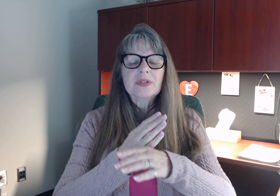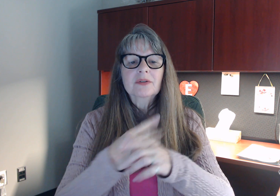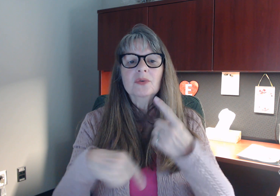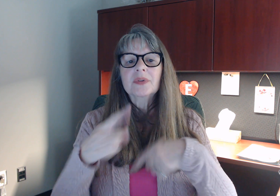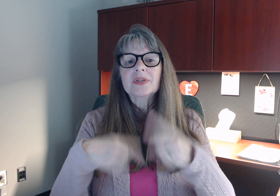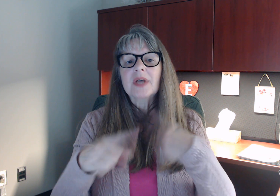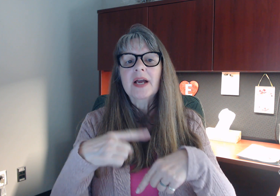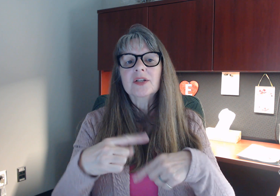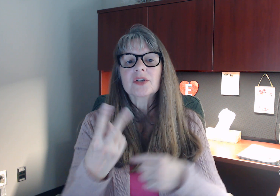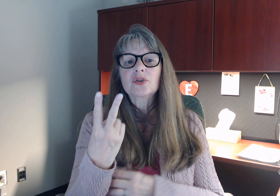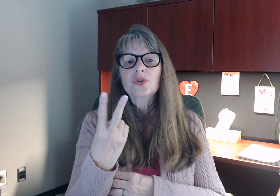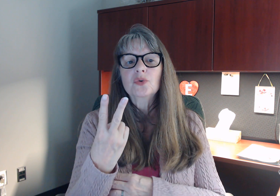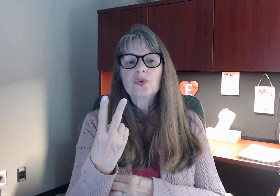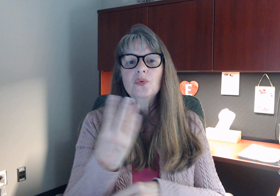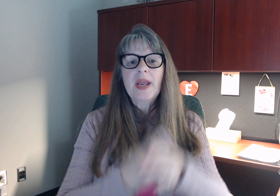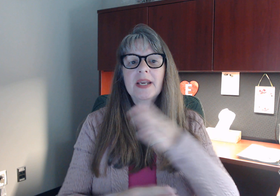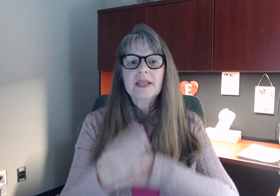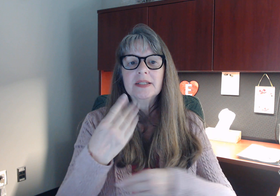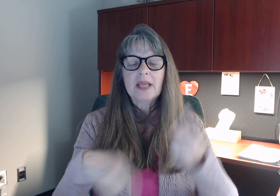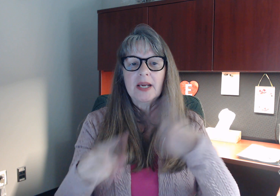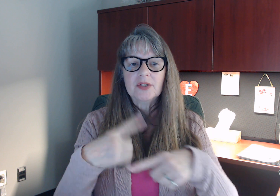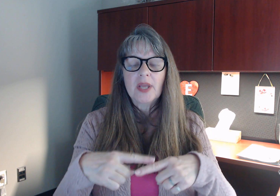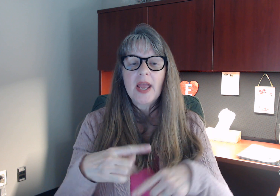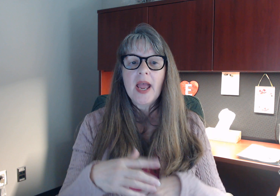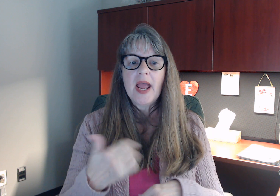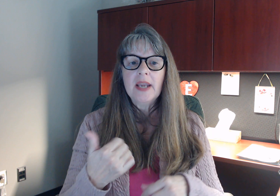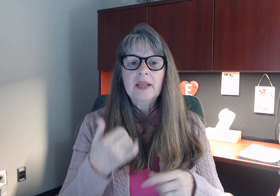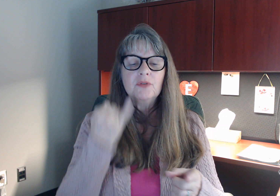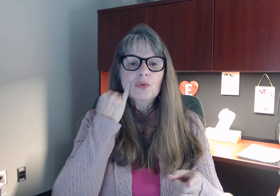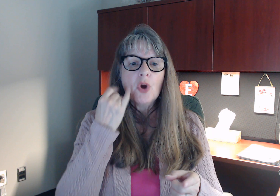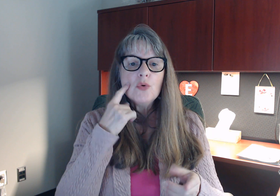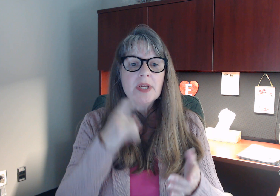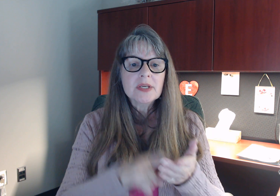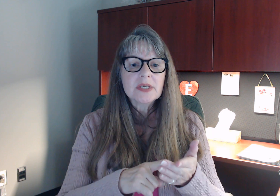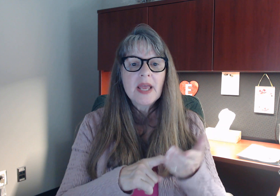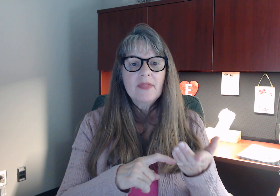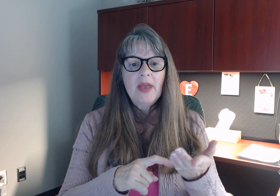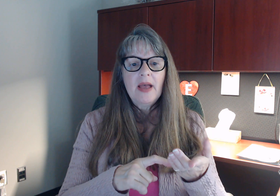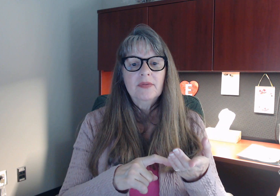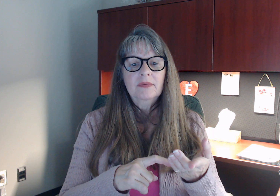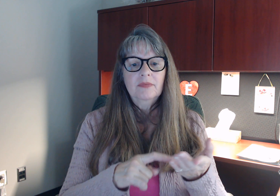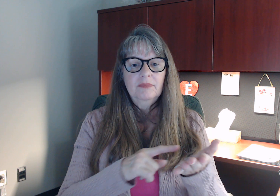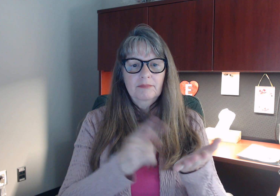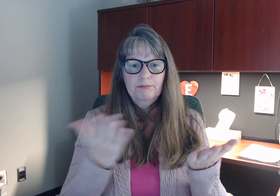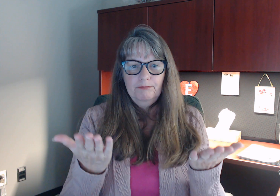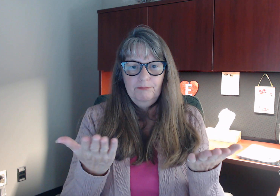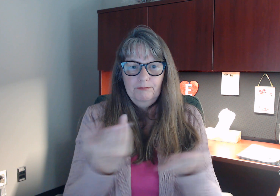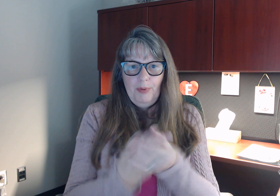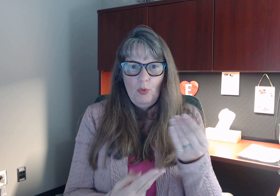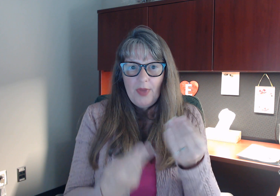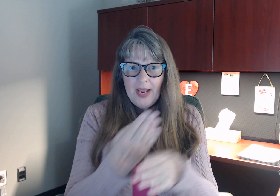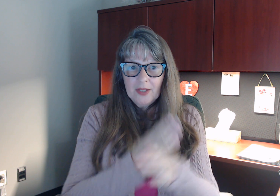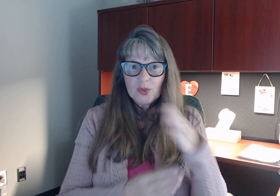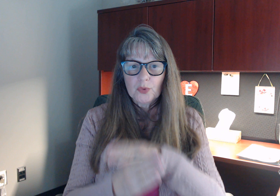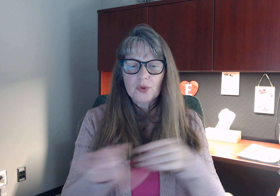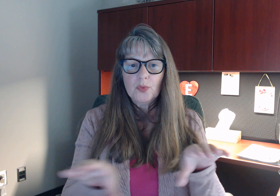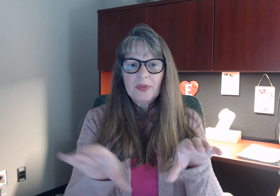doing the signs, two-handed signs, and if you notice that both hands were doing the